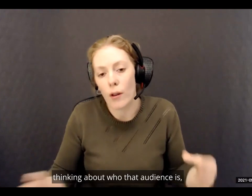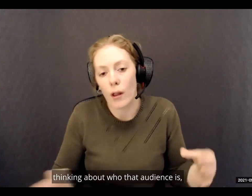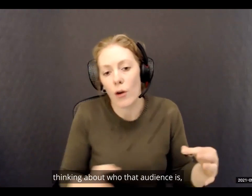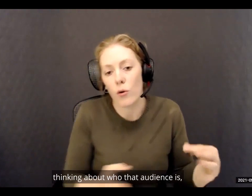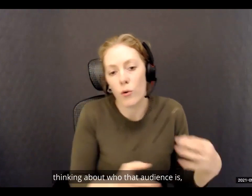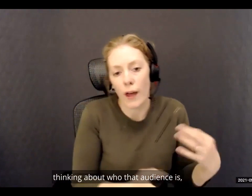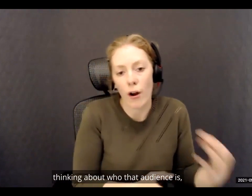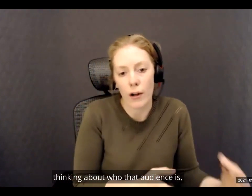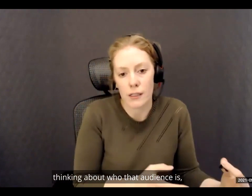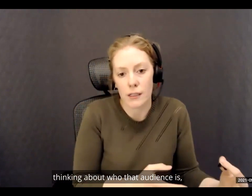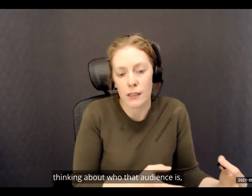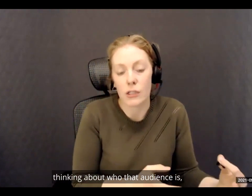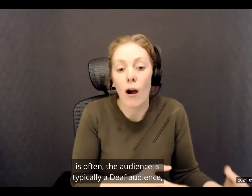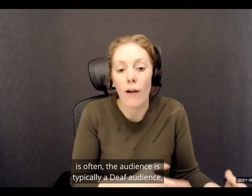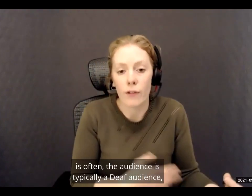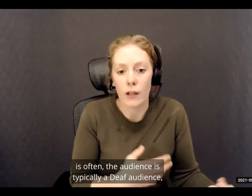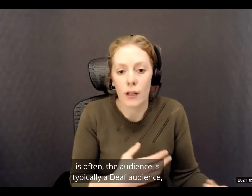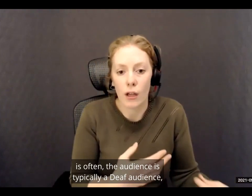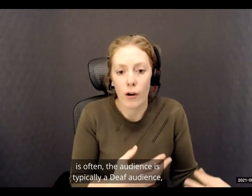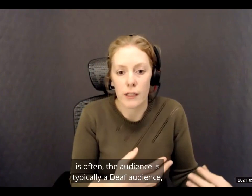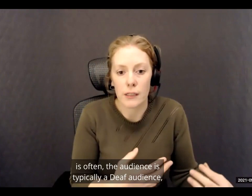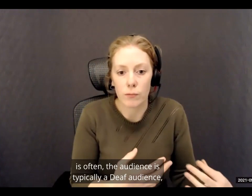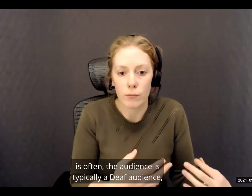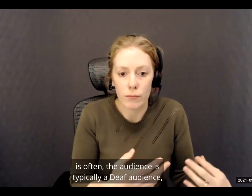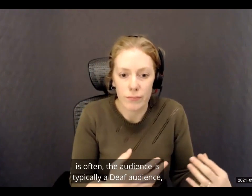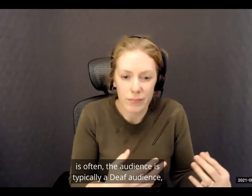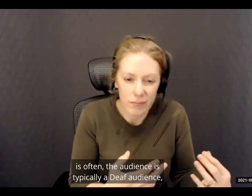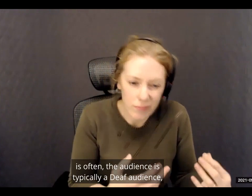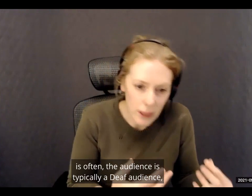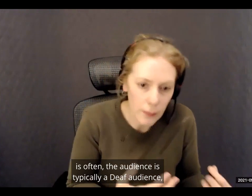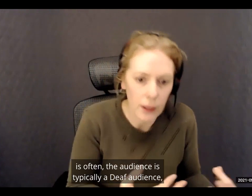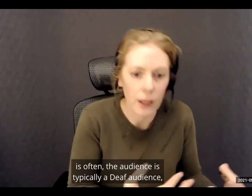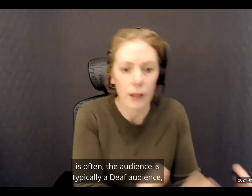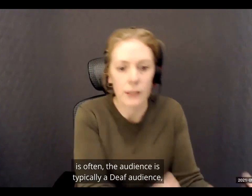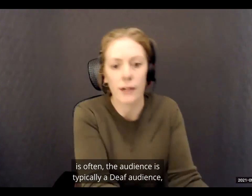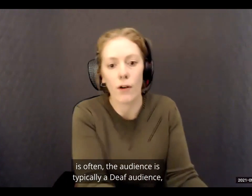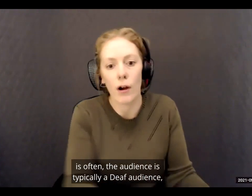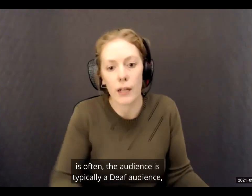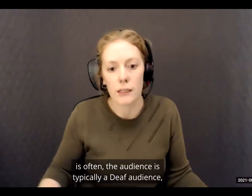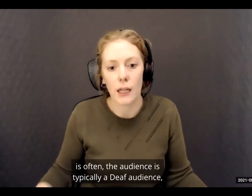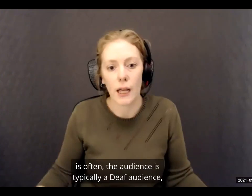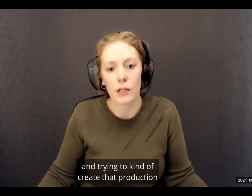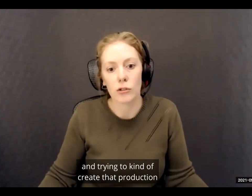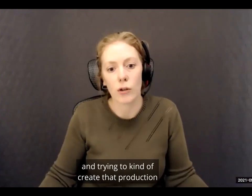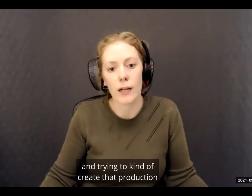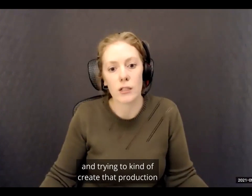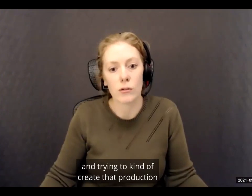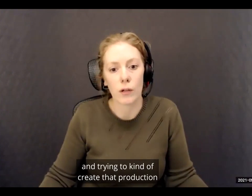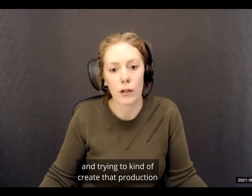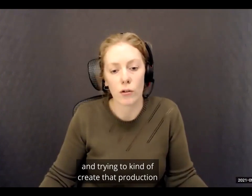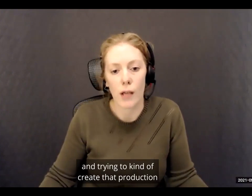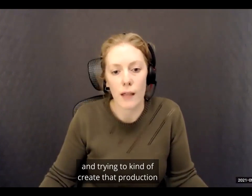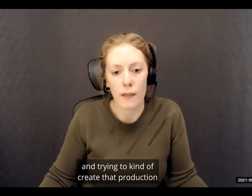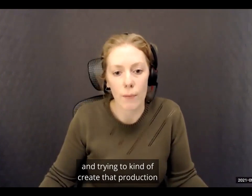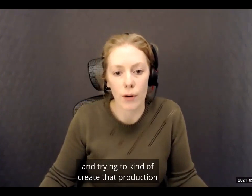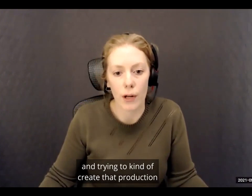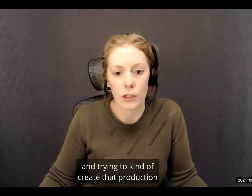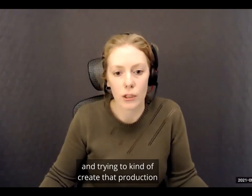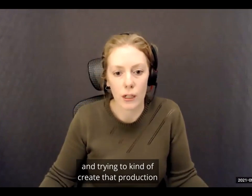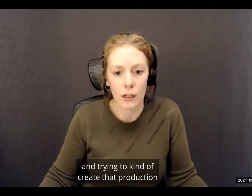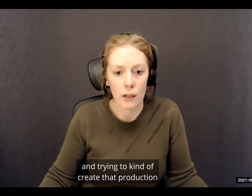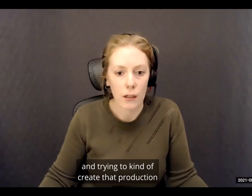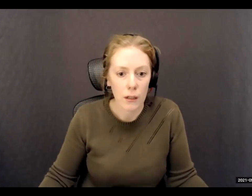thinking about who that audience is. It's often the audience is typically a deaf audience, and trying to kind of create